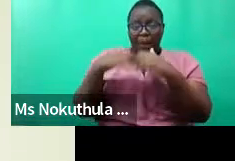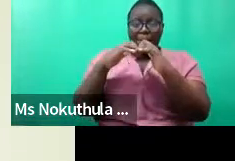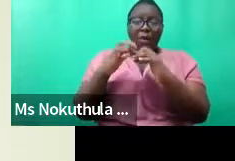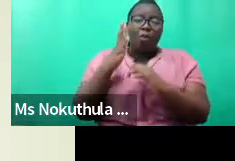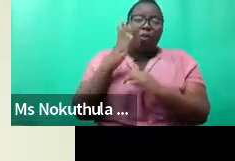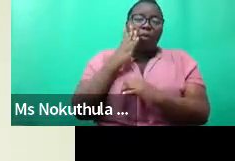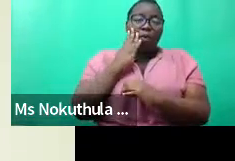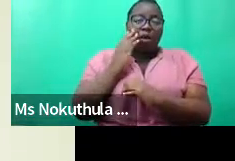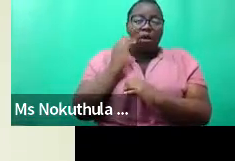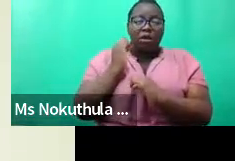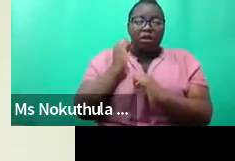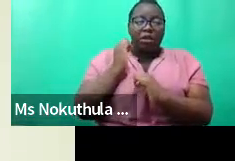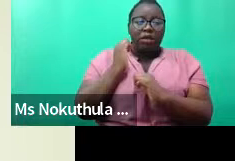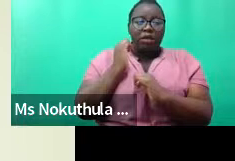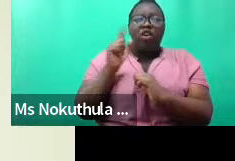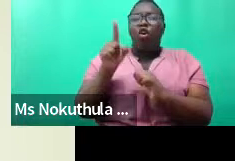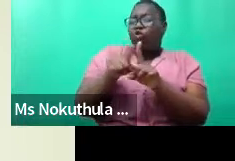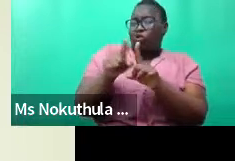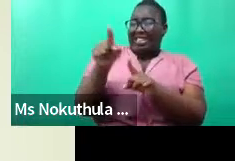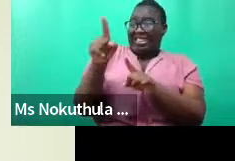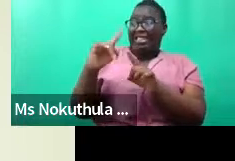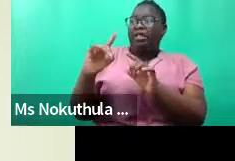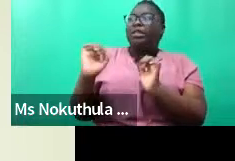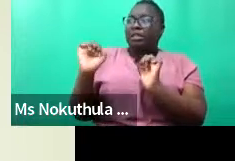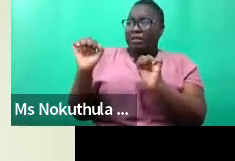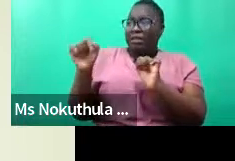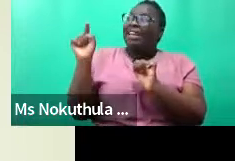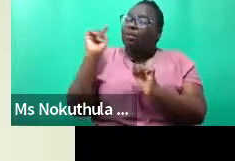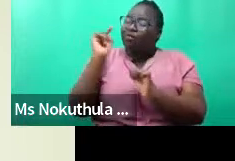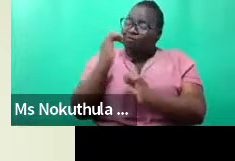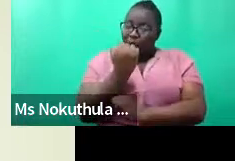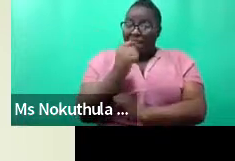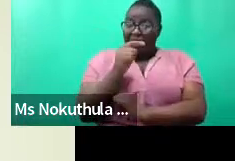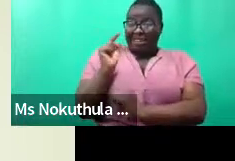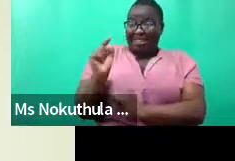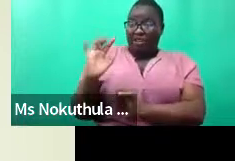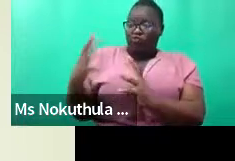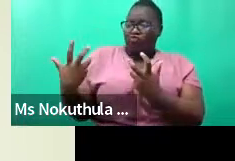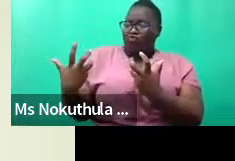perhaps most relevant because it